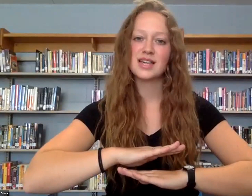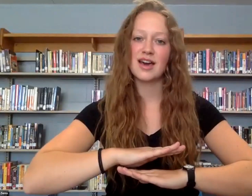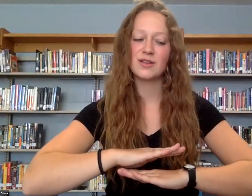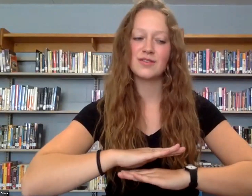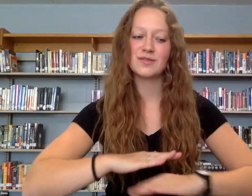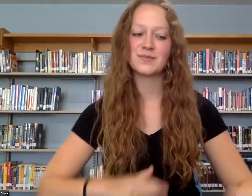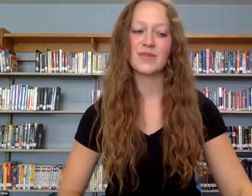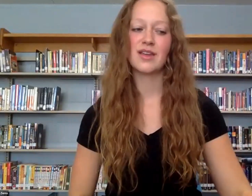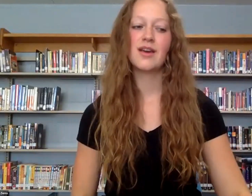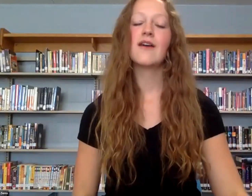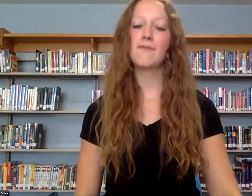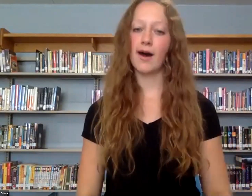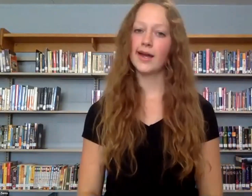side relief, fine,